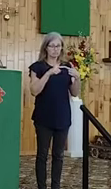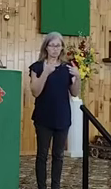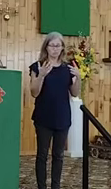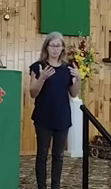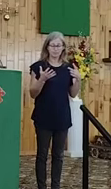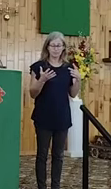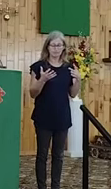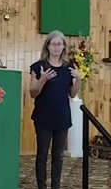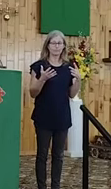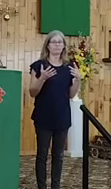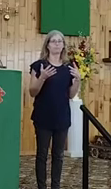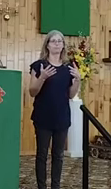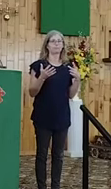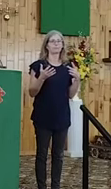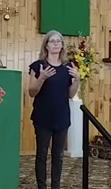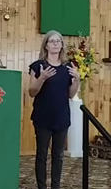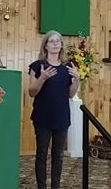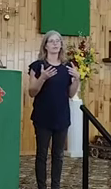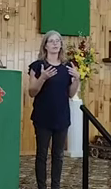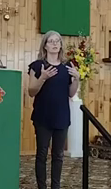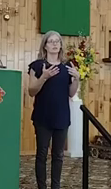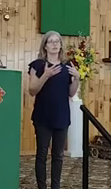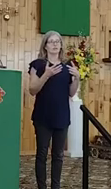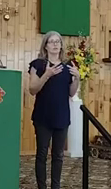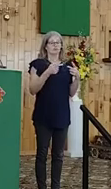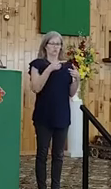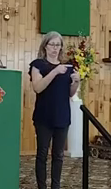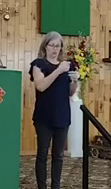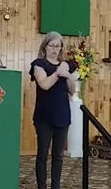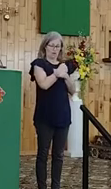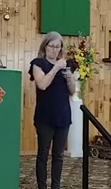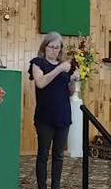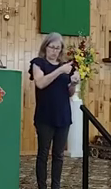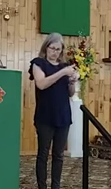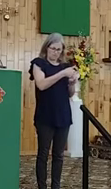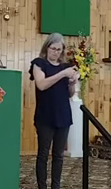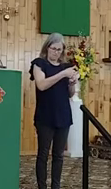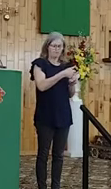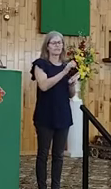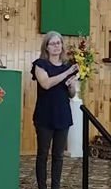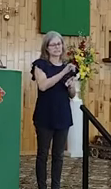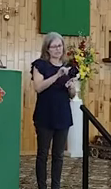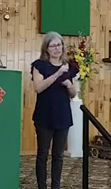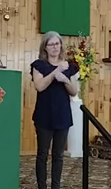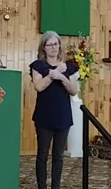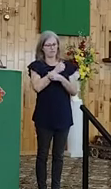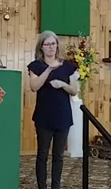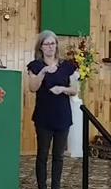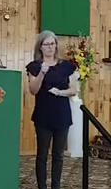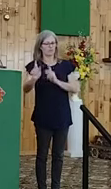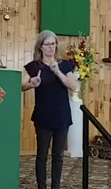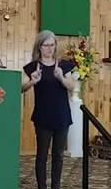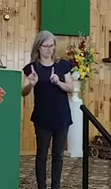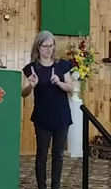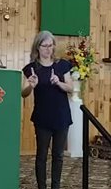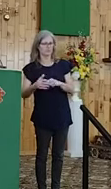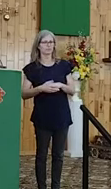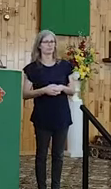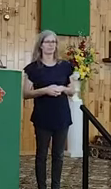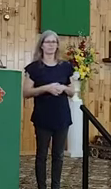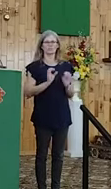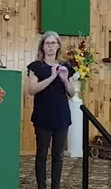this: You shall love your neighbor as yourself. There is no